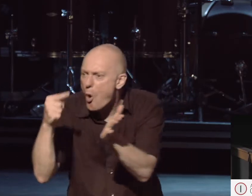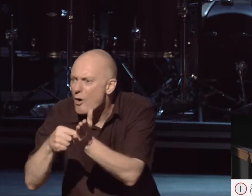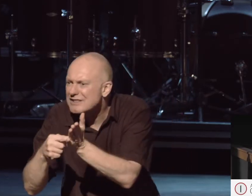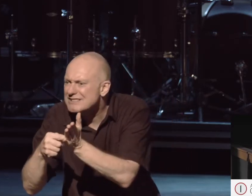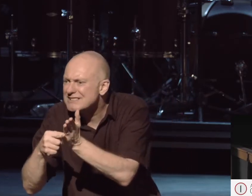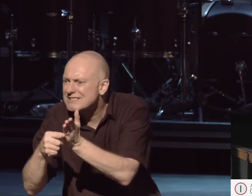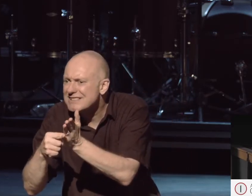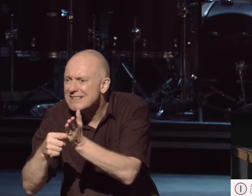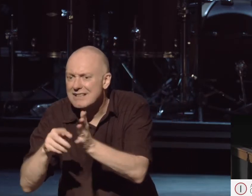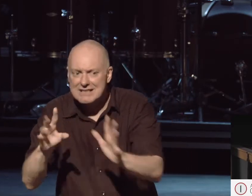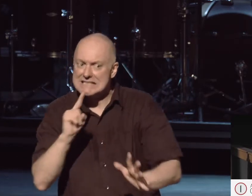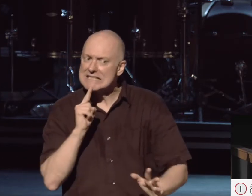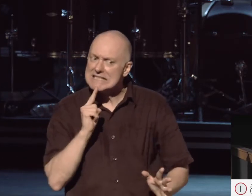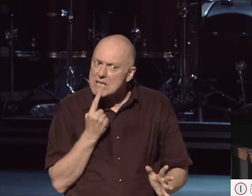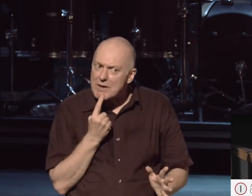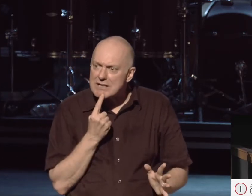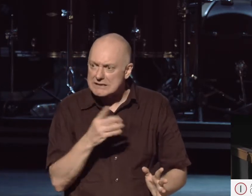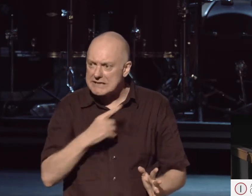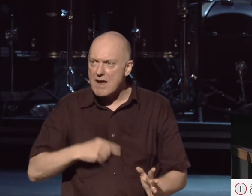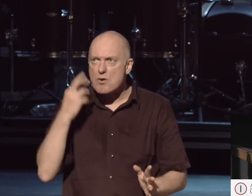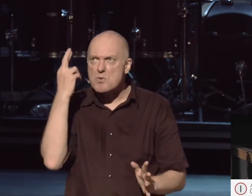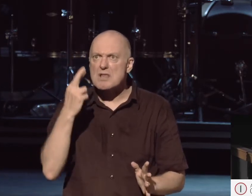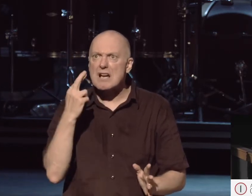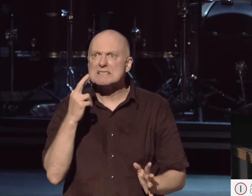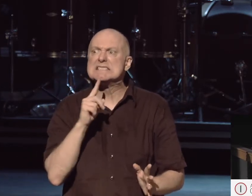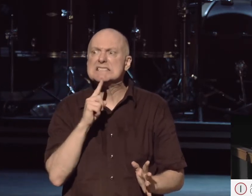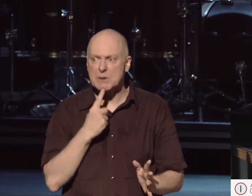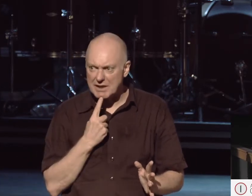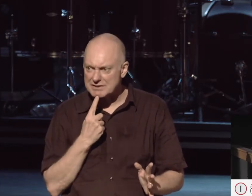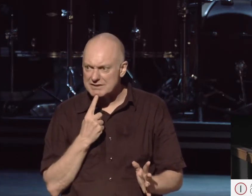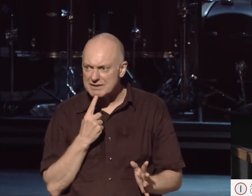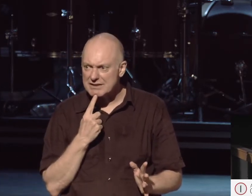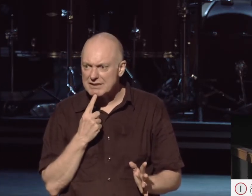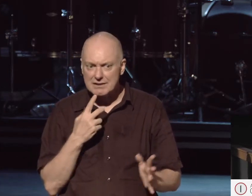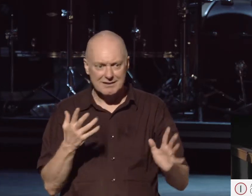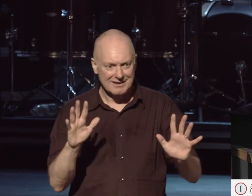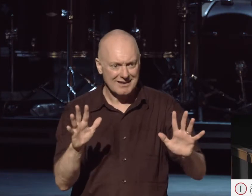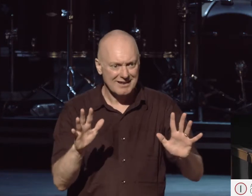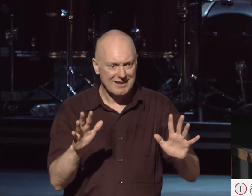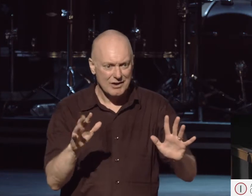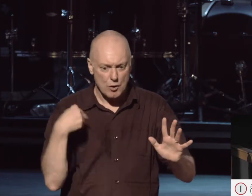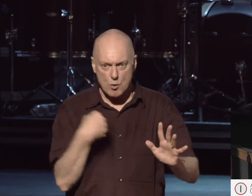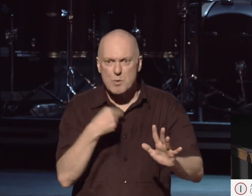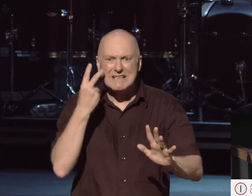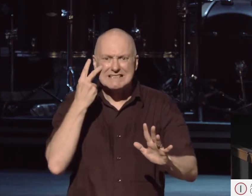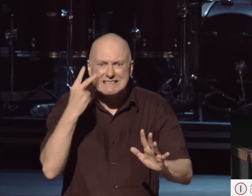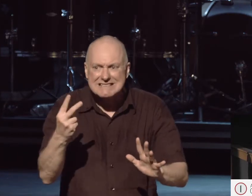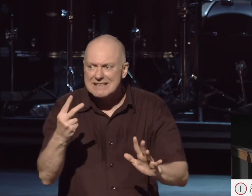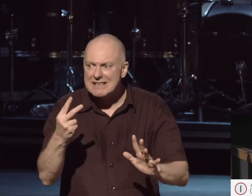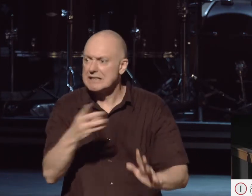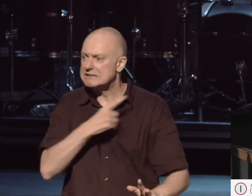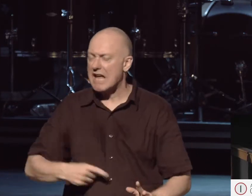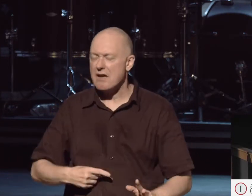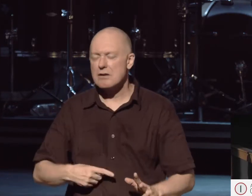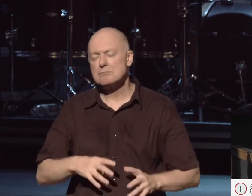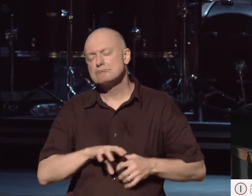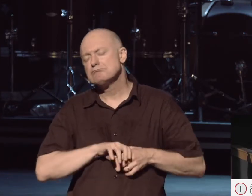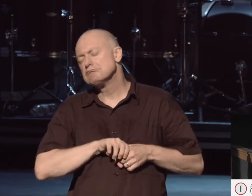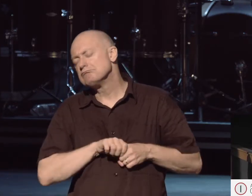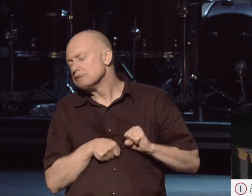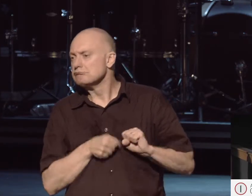ones, notice the seriousness of David's confession. I mean, we're looking before us right here at truly a broken